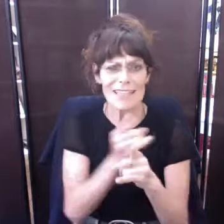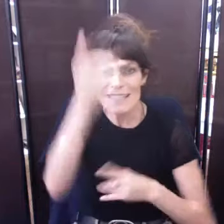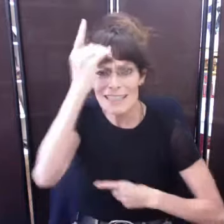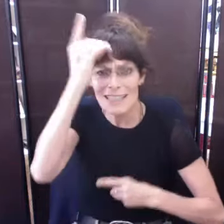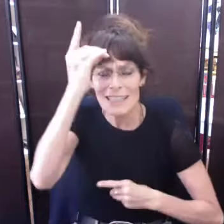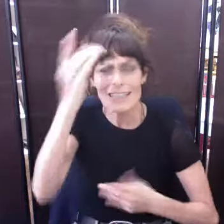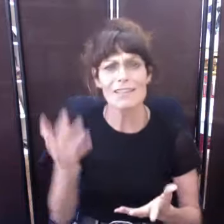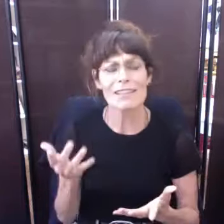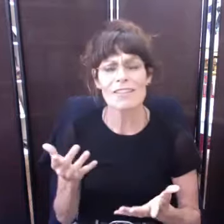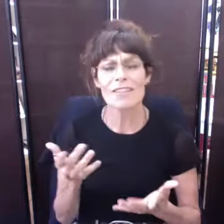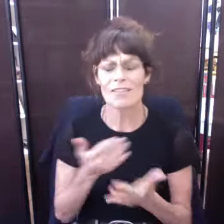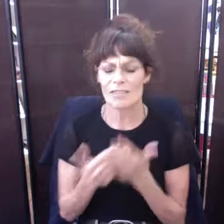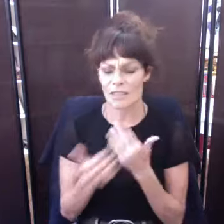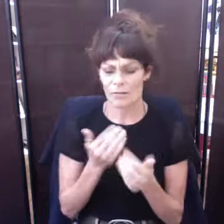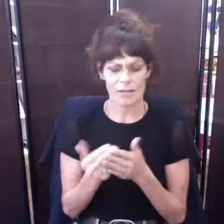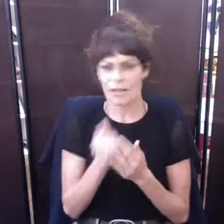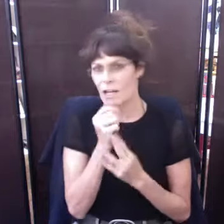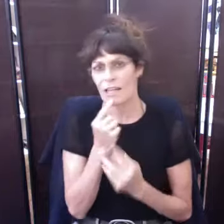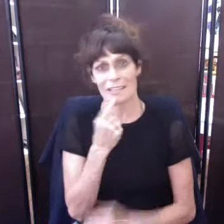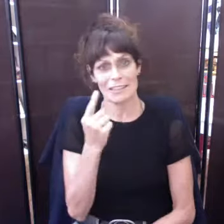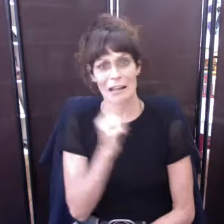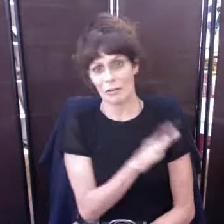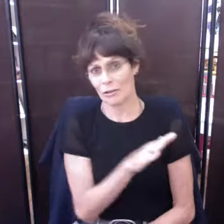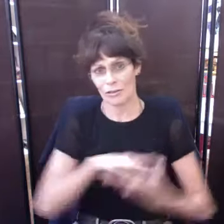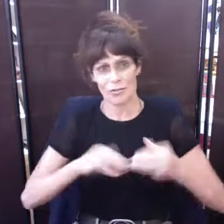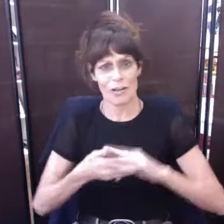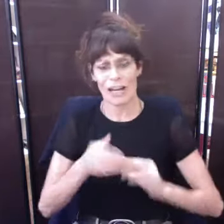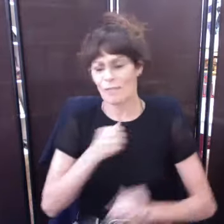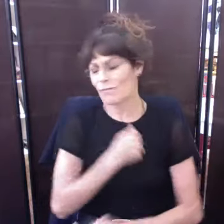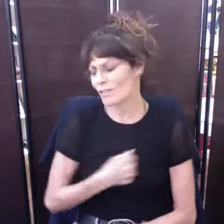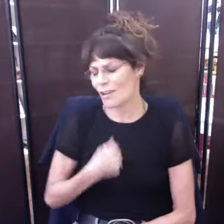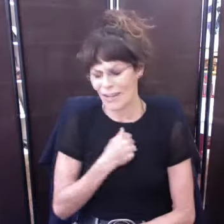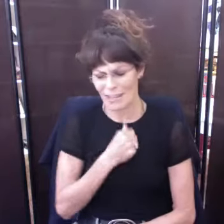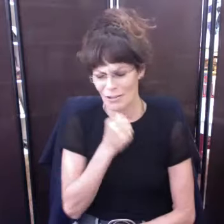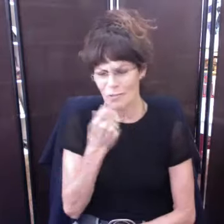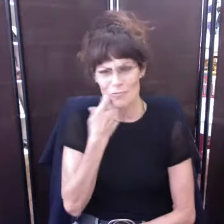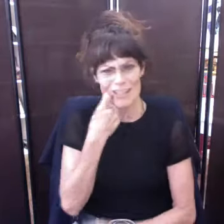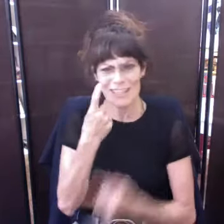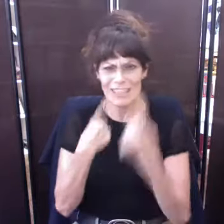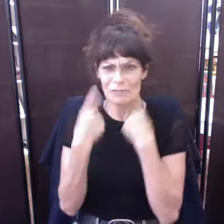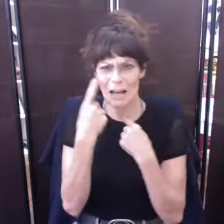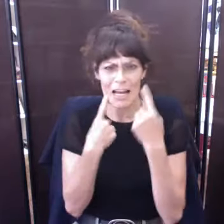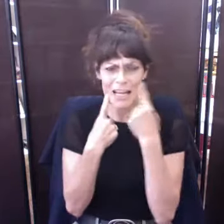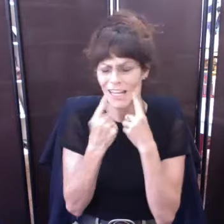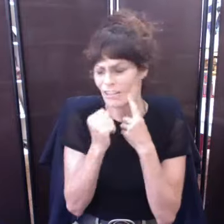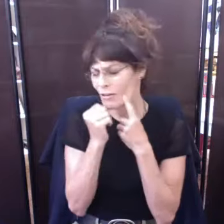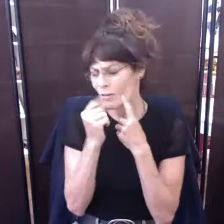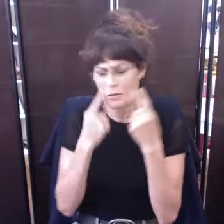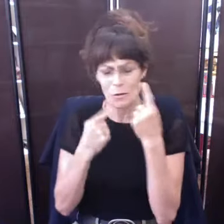Anyway, so I'm not here to tell her story, and I'm sorry, I don't cry pretty. I don't do anything really pretty. In fact, I'm a